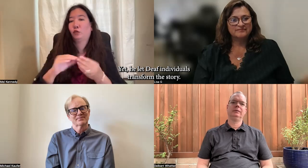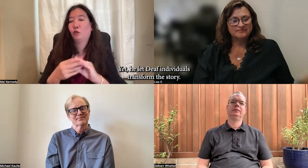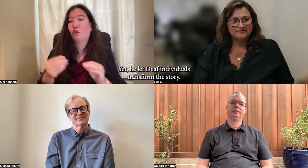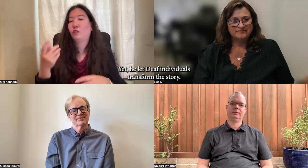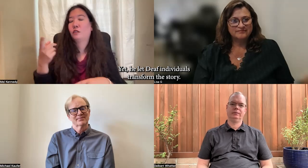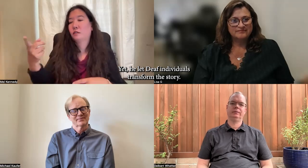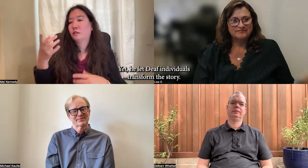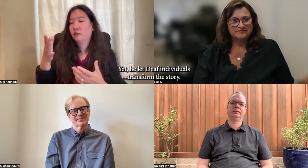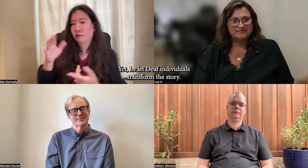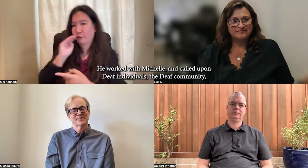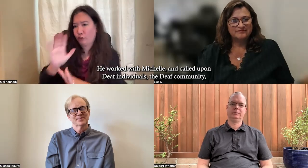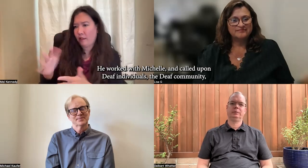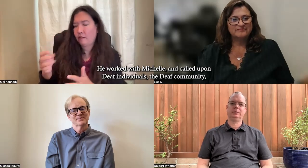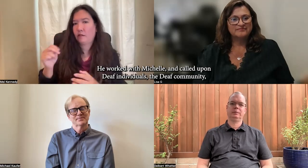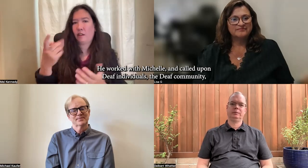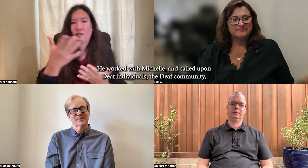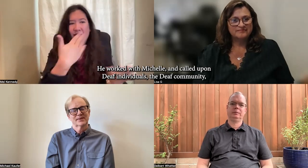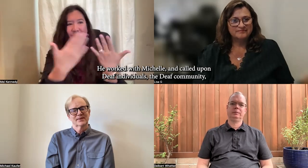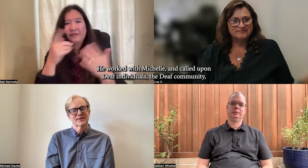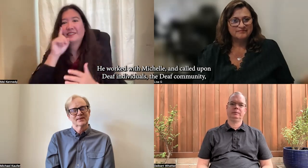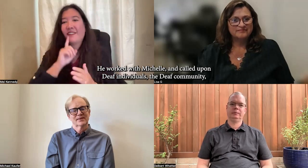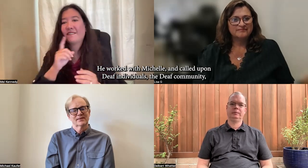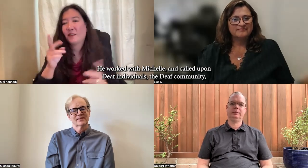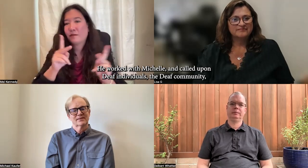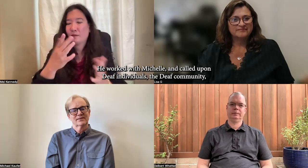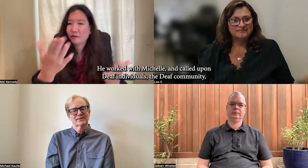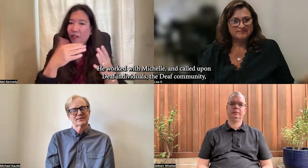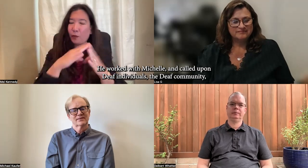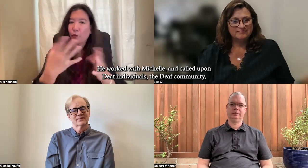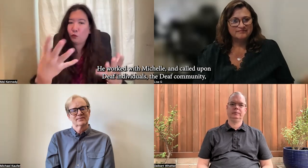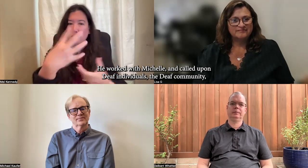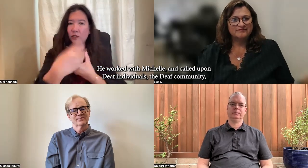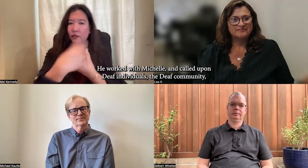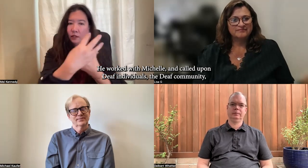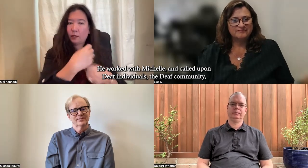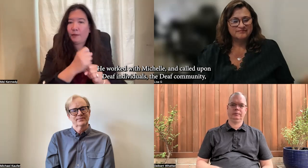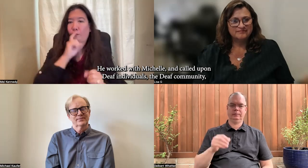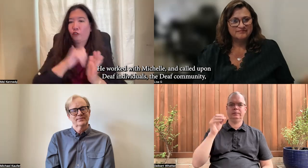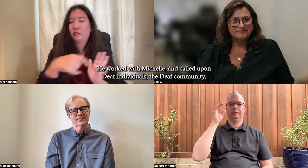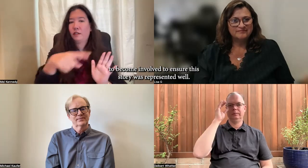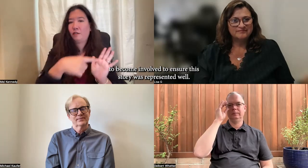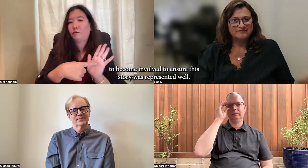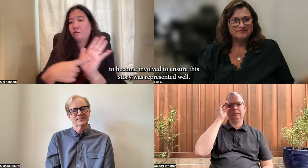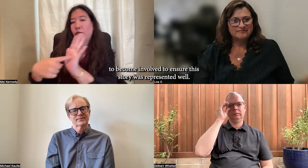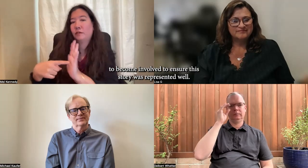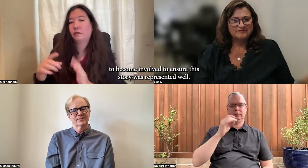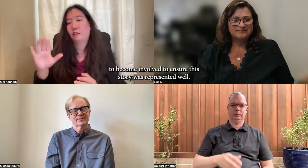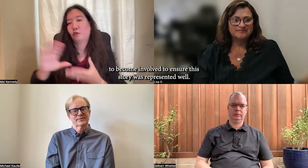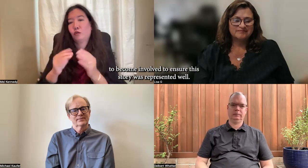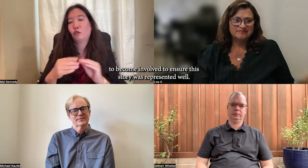the story. He worked with Michelle and called upon deaf individuals, the deaf community, to become involved to